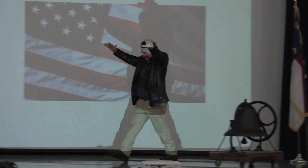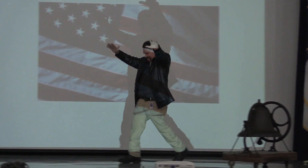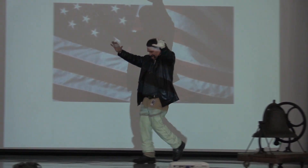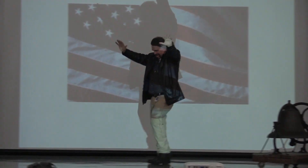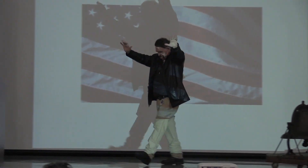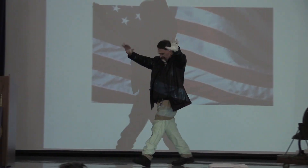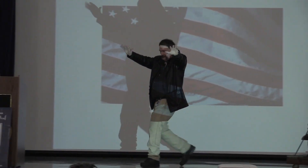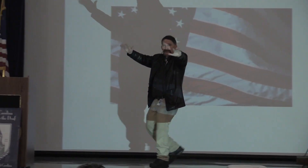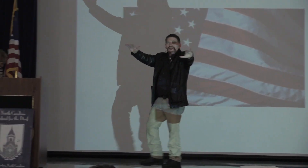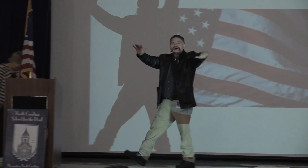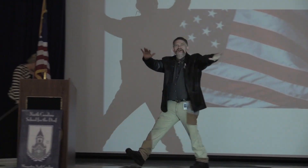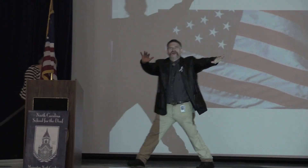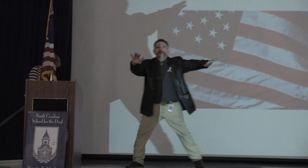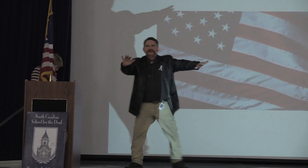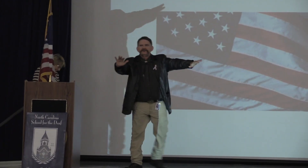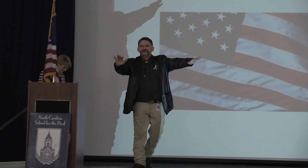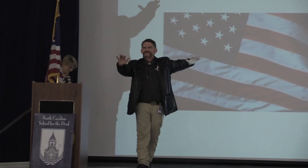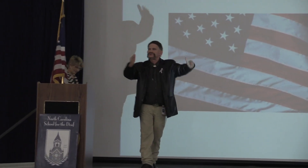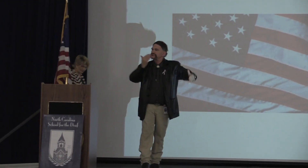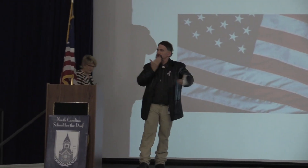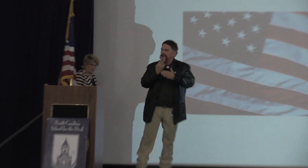morning. Good morning, everyone.